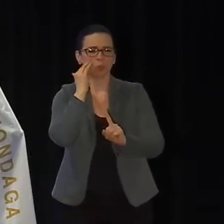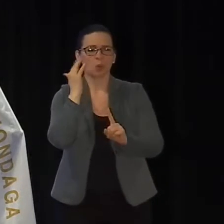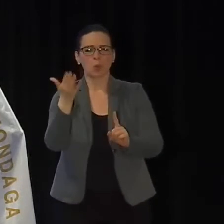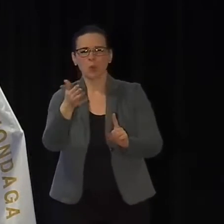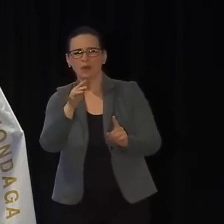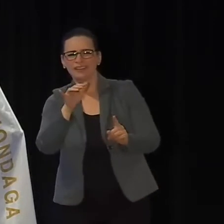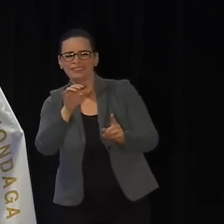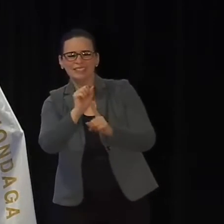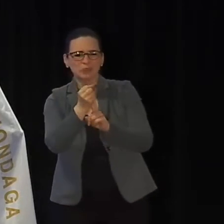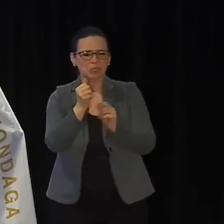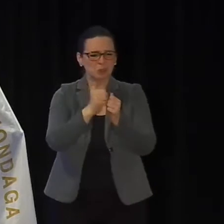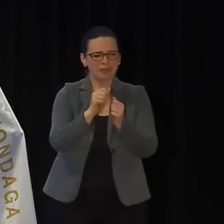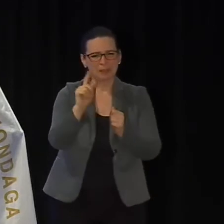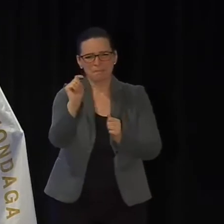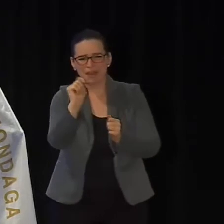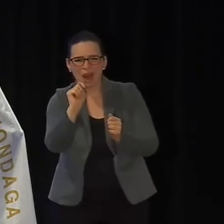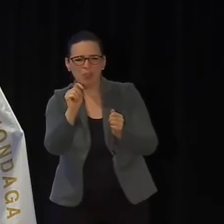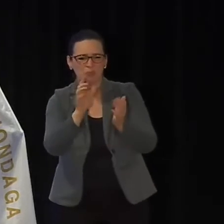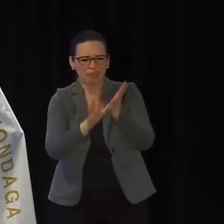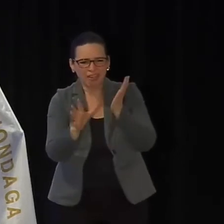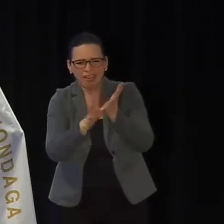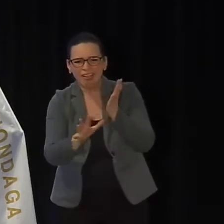that. We